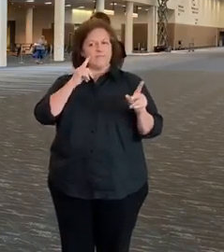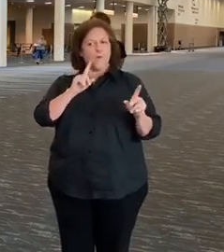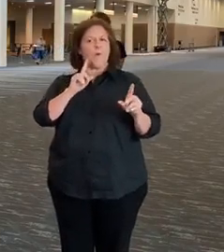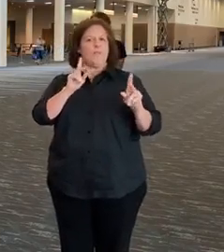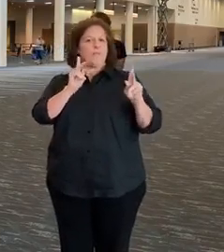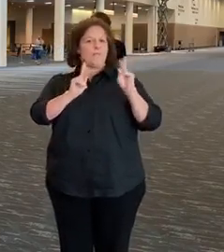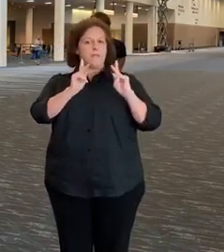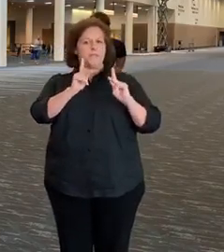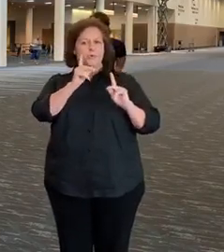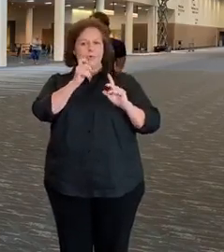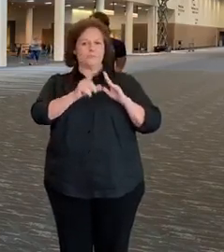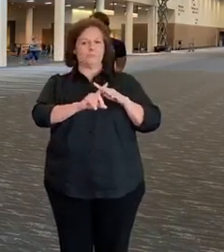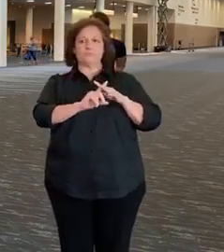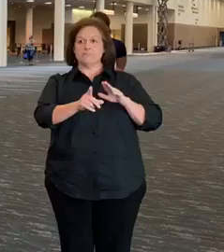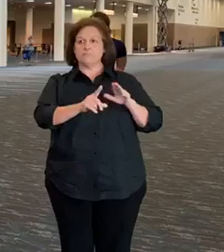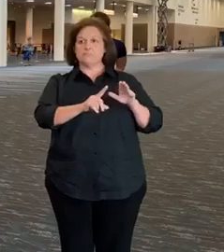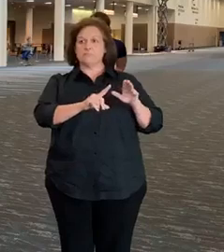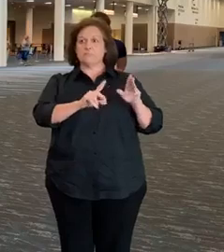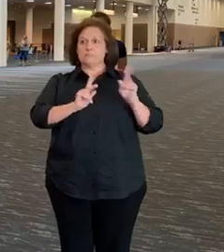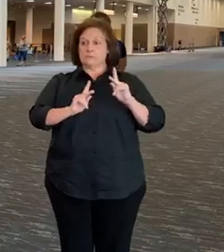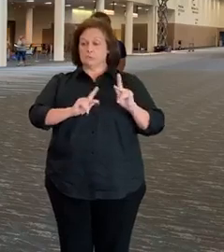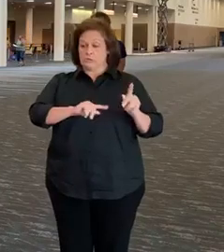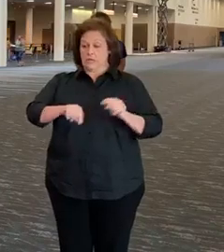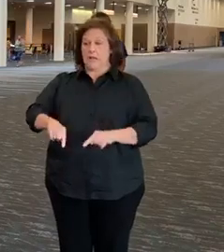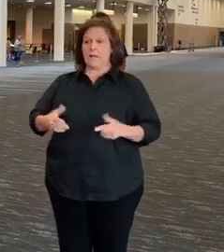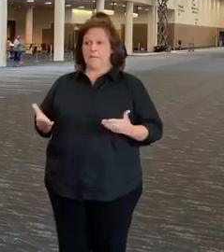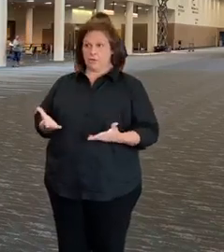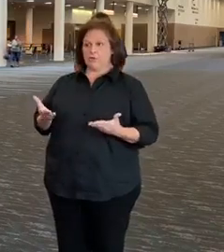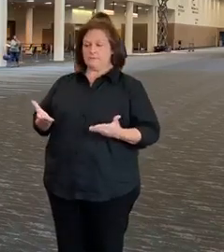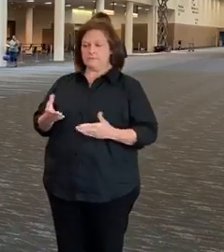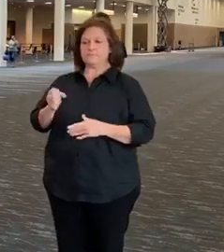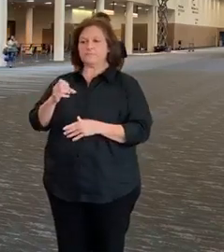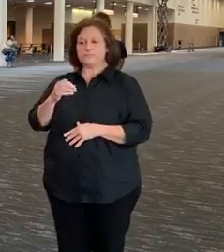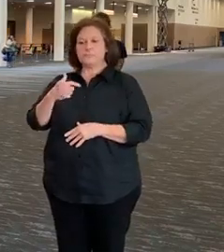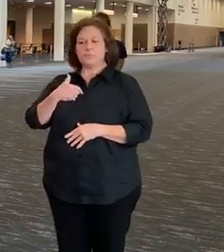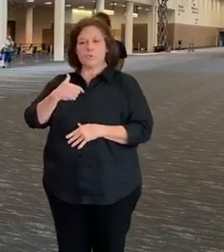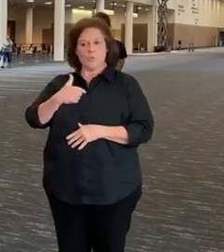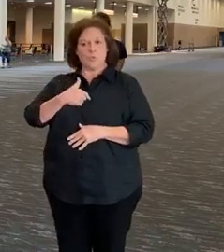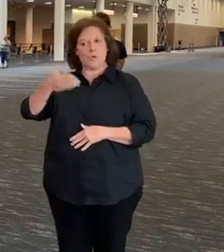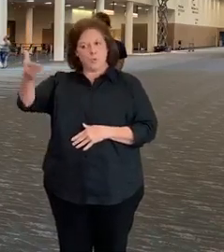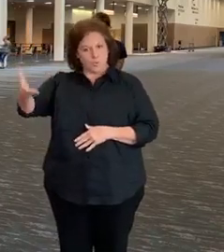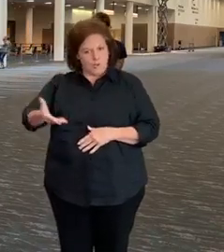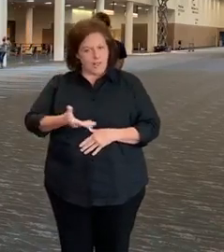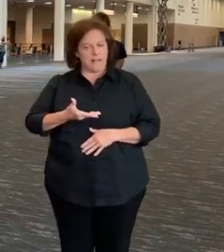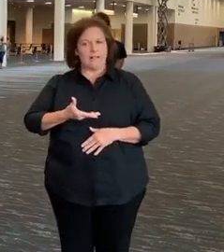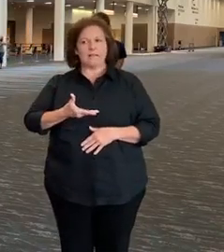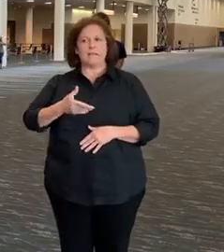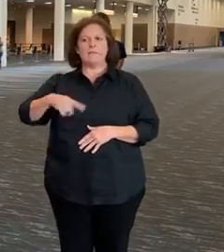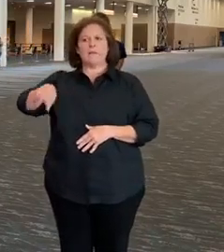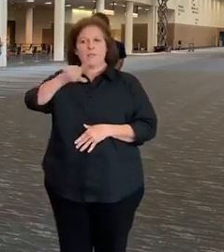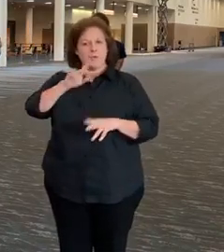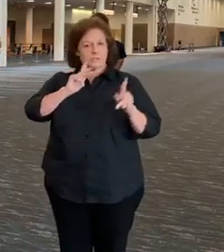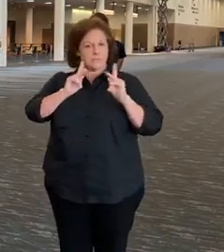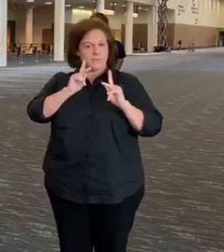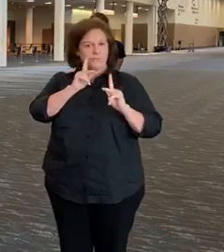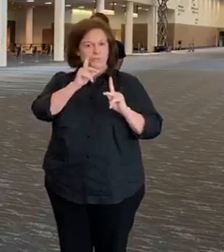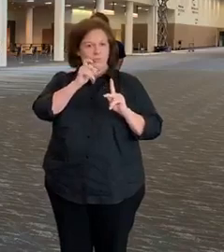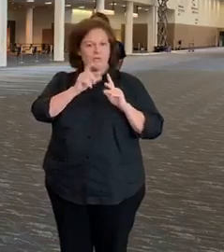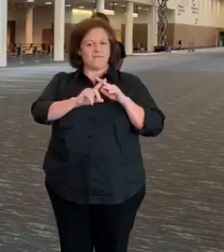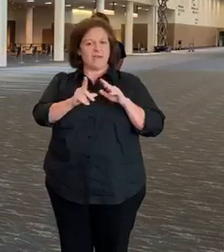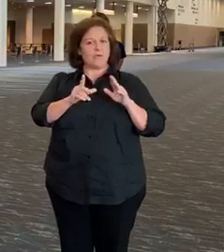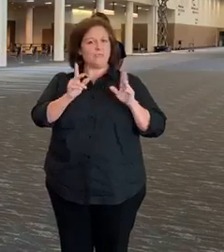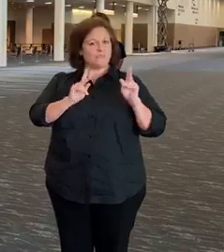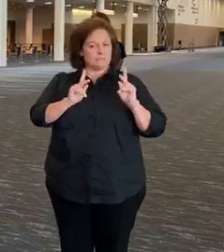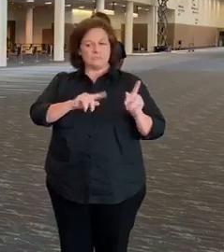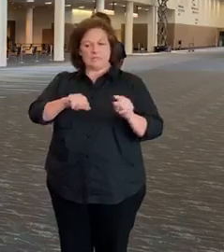the evacuees that we're caring for constantly. And we're welcoming them with open arms, and we're really